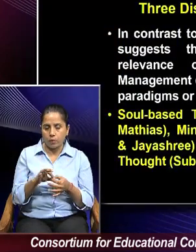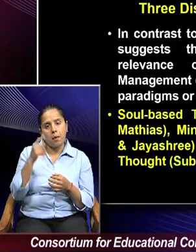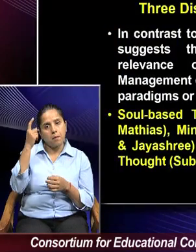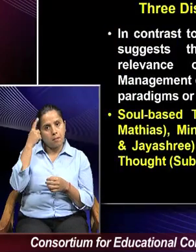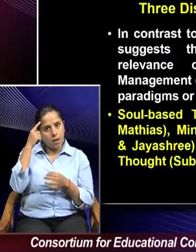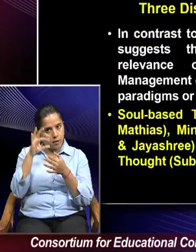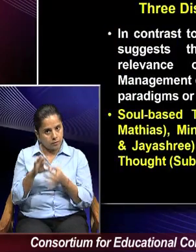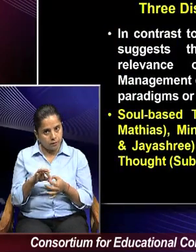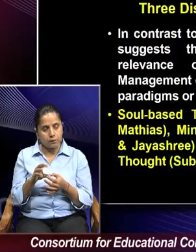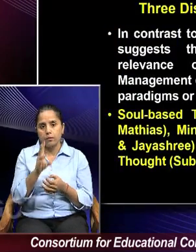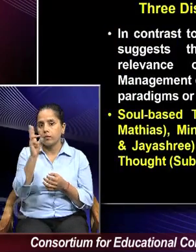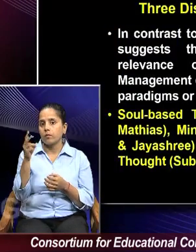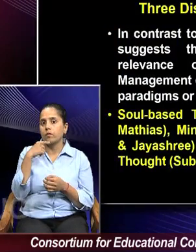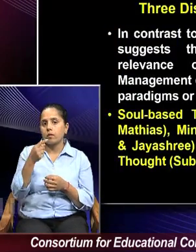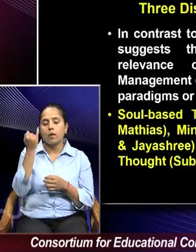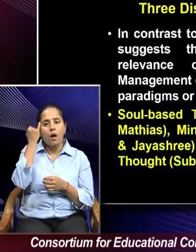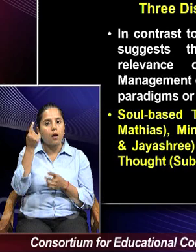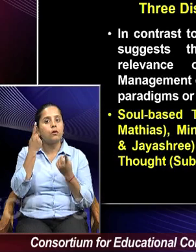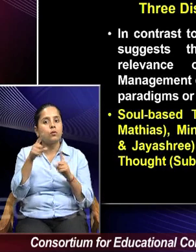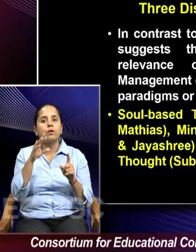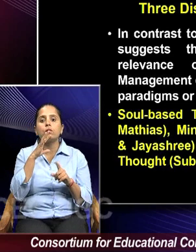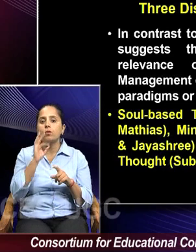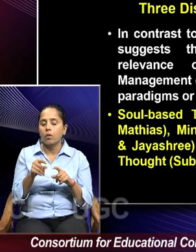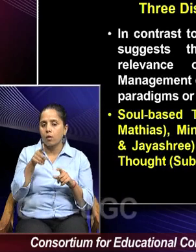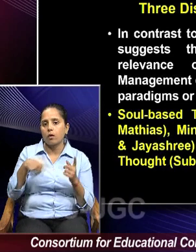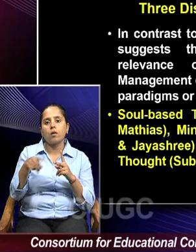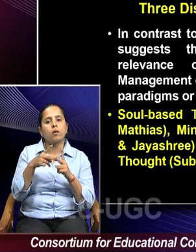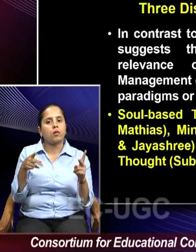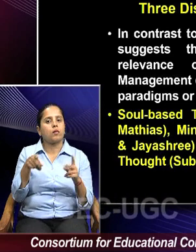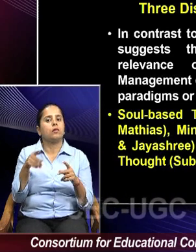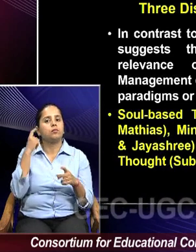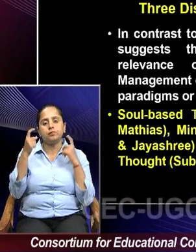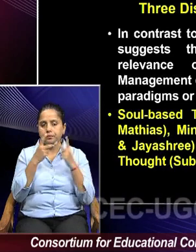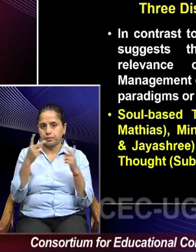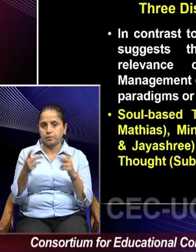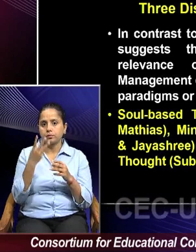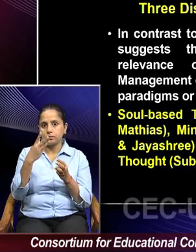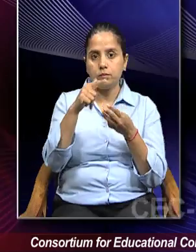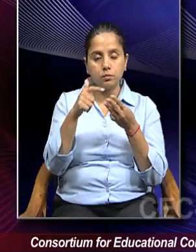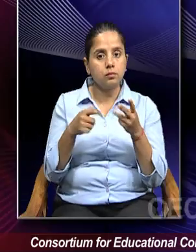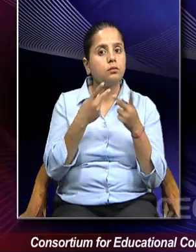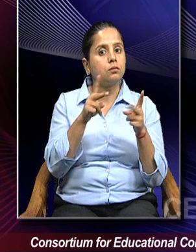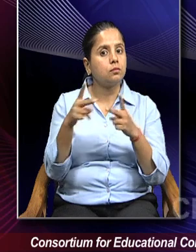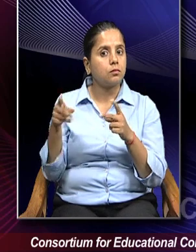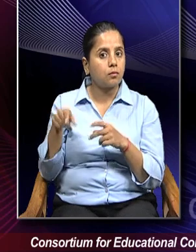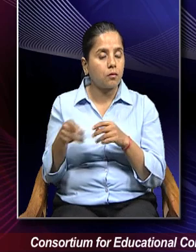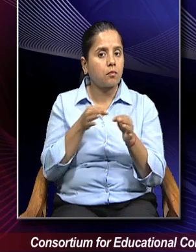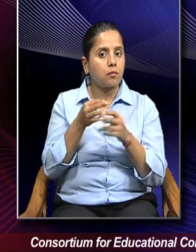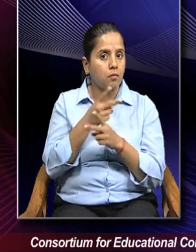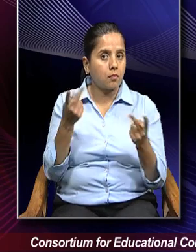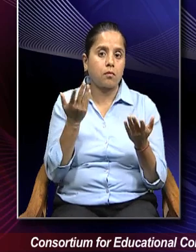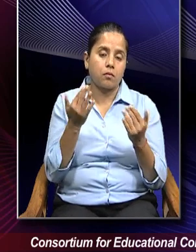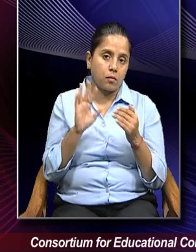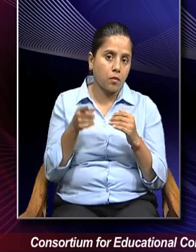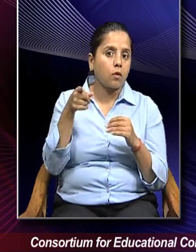based, and the third one is ideal, real, dualistic thought. So, these three different classifications can be made